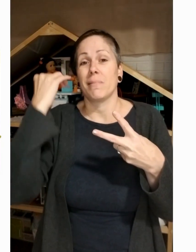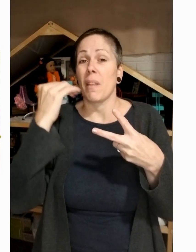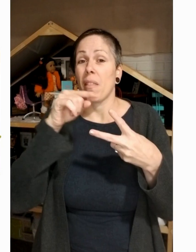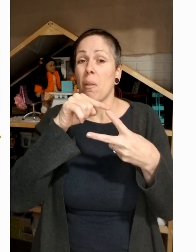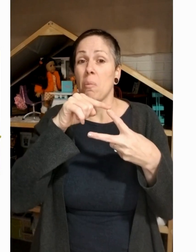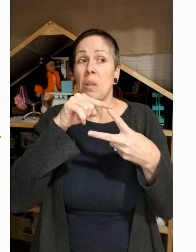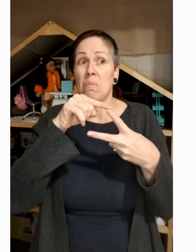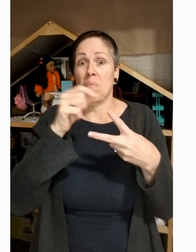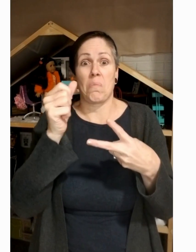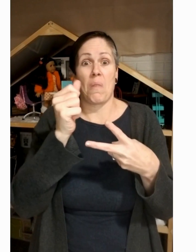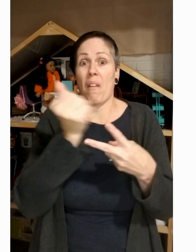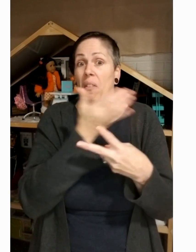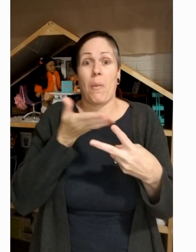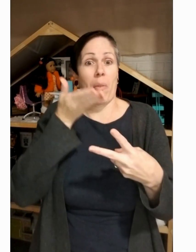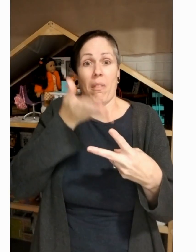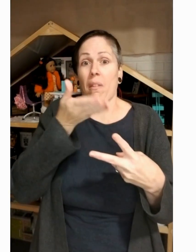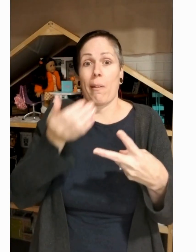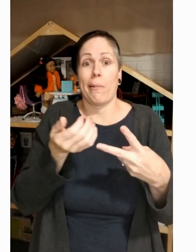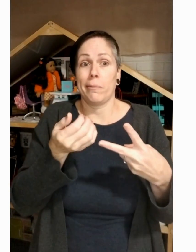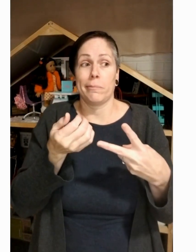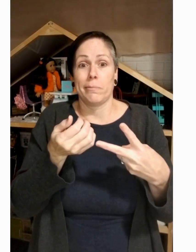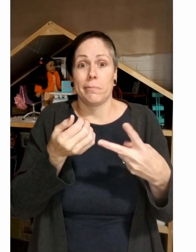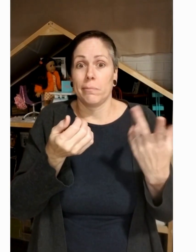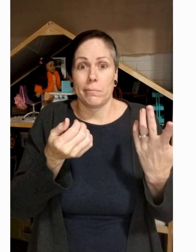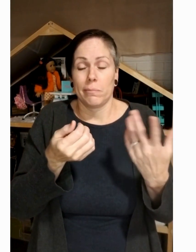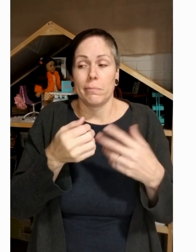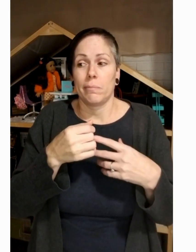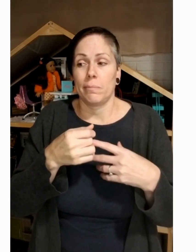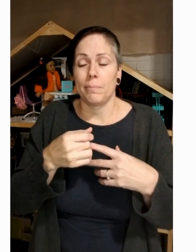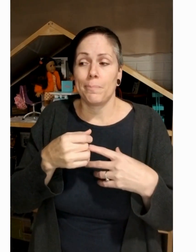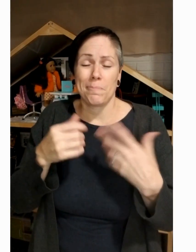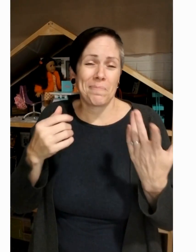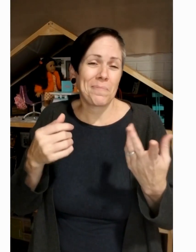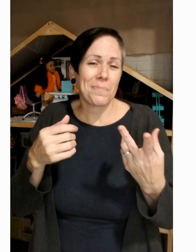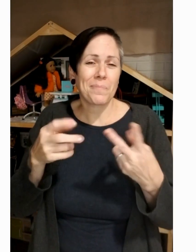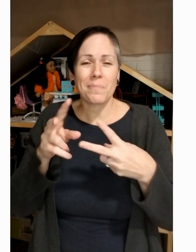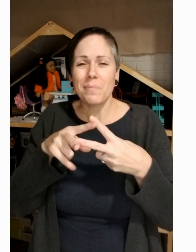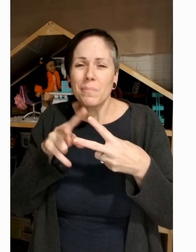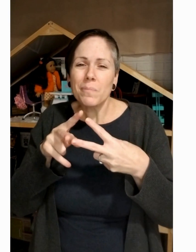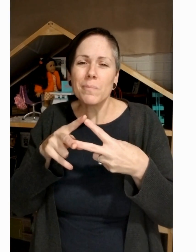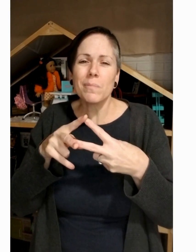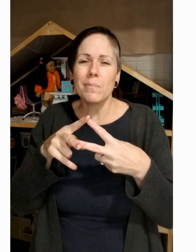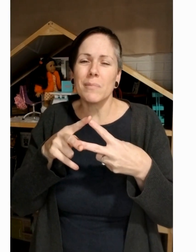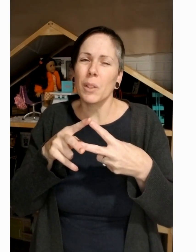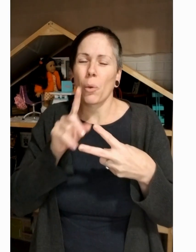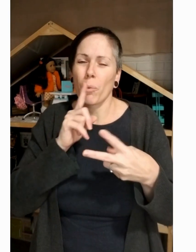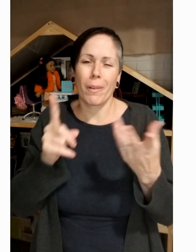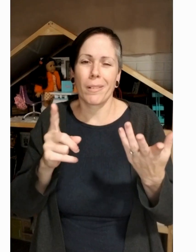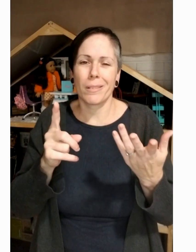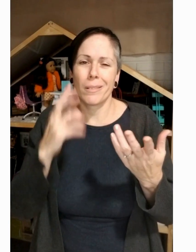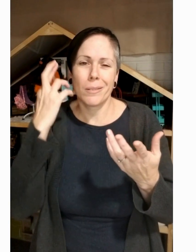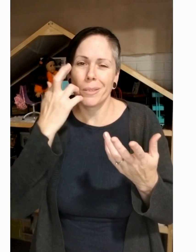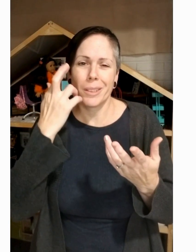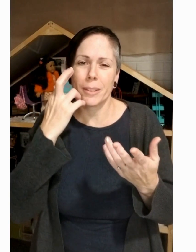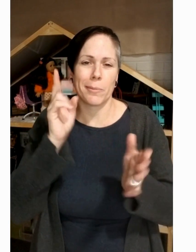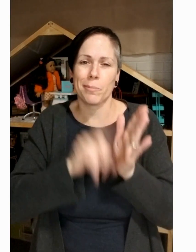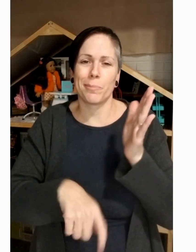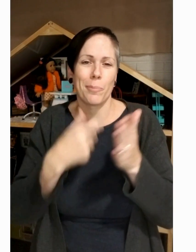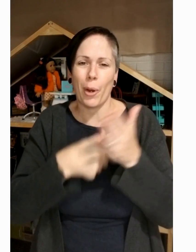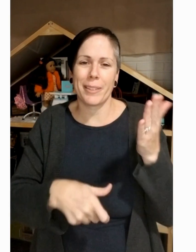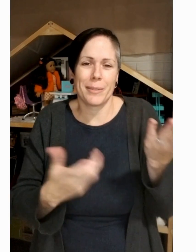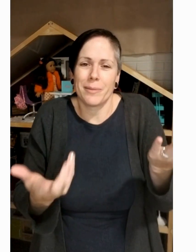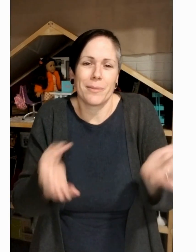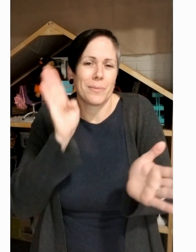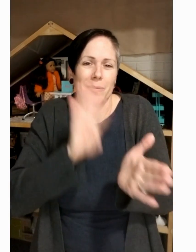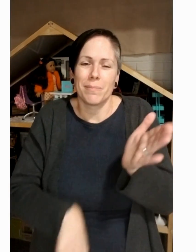complete. So, yeah, those were more about giving our daughter something to play with for a